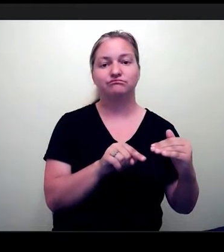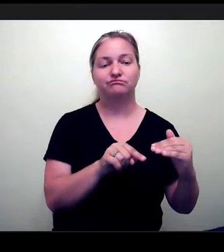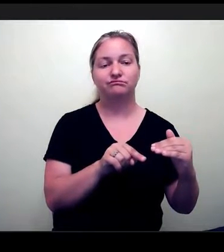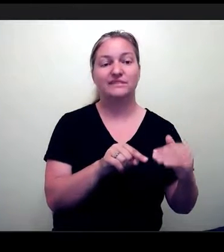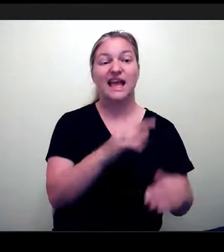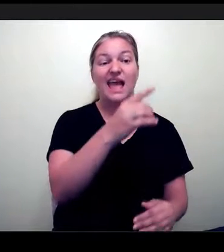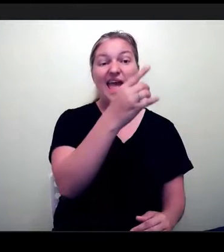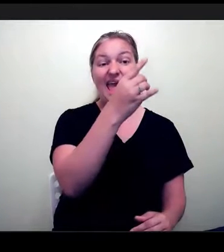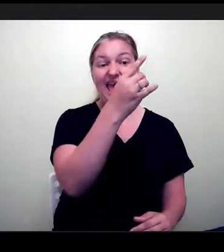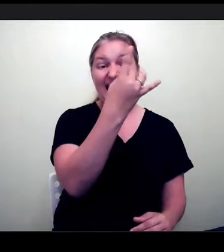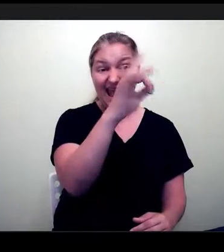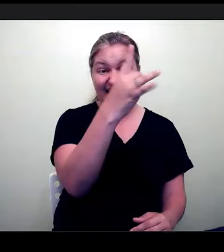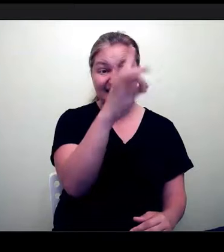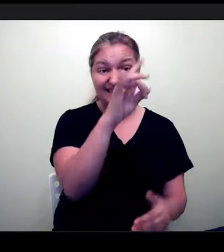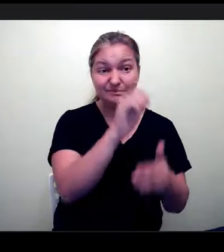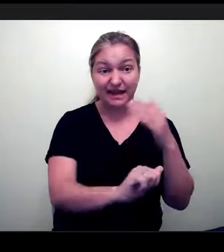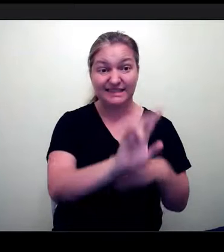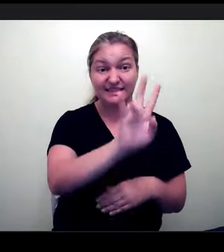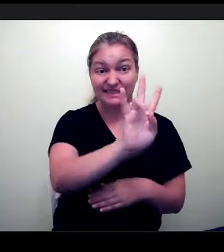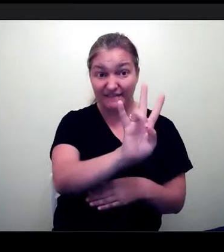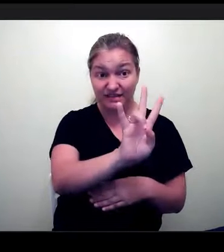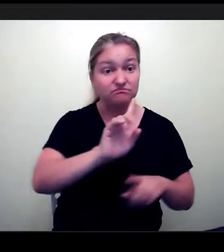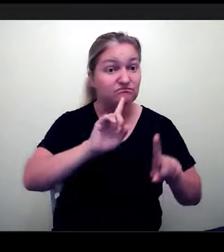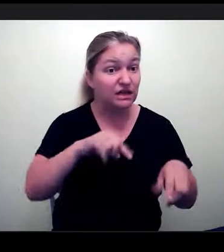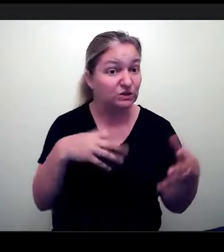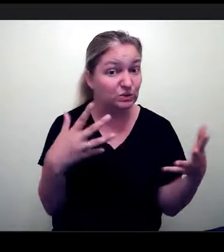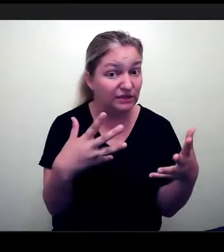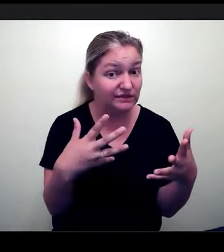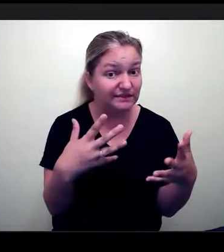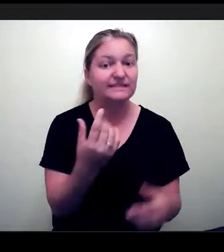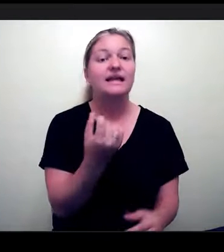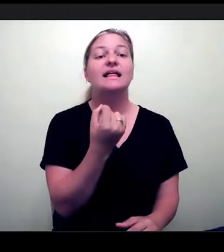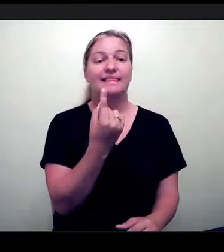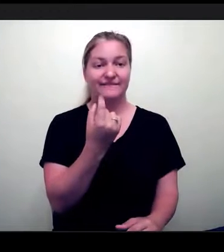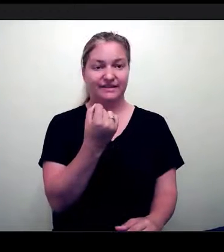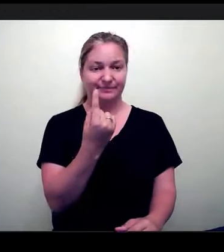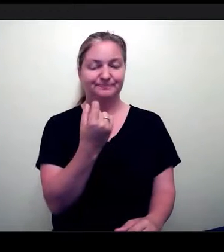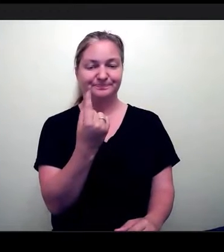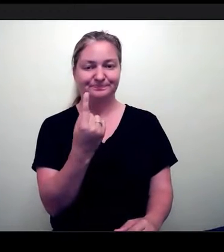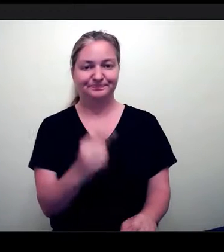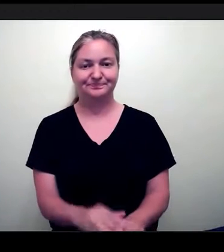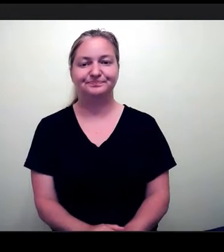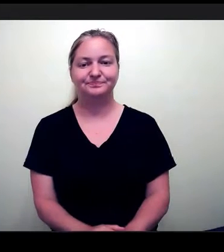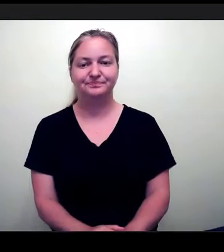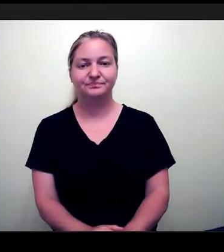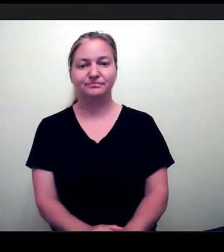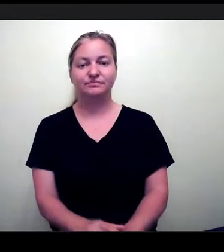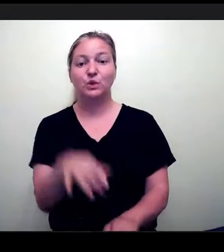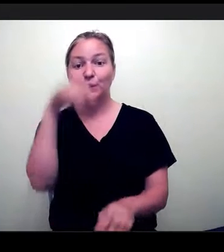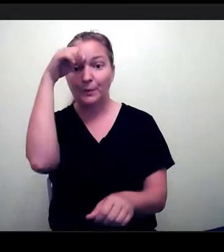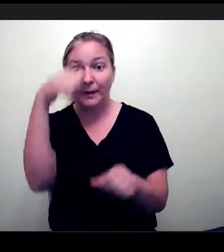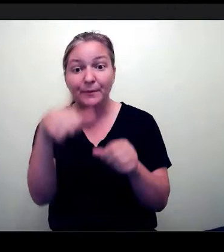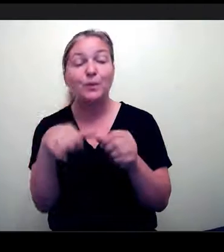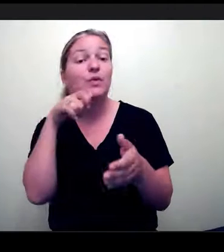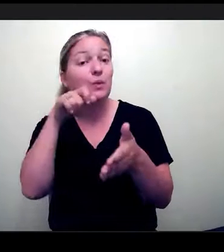And then we have 18 minus 7. And our answer is 11. Remember,